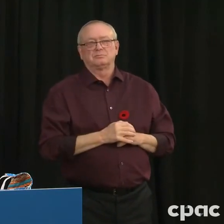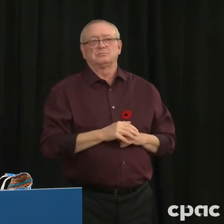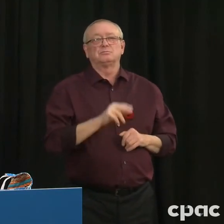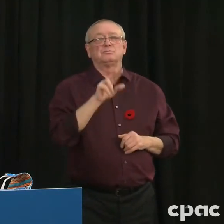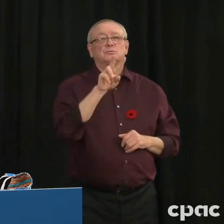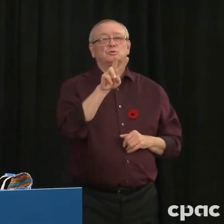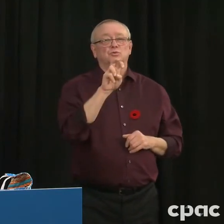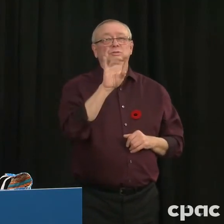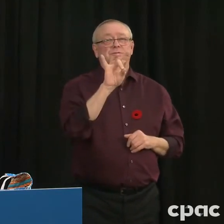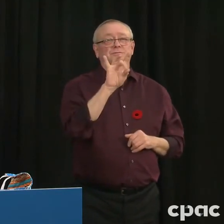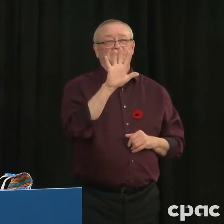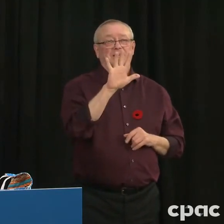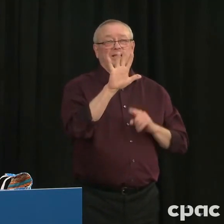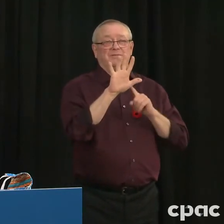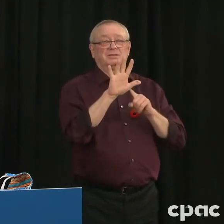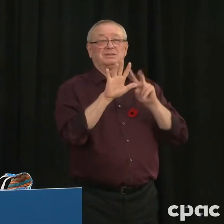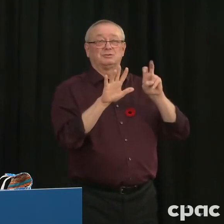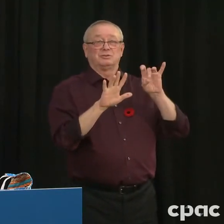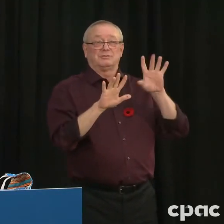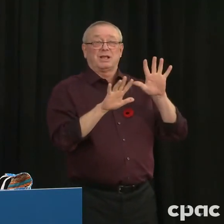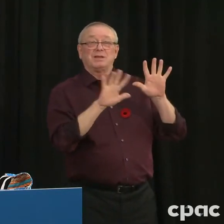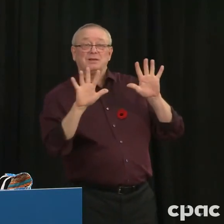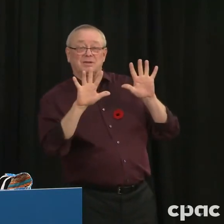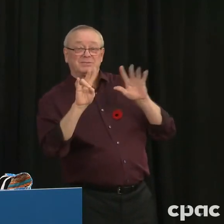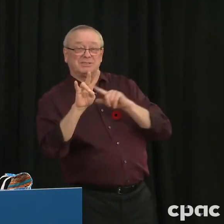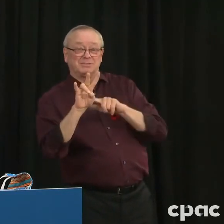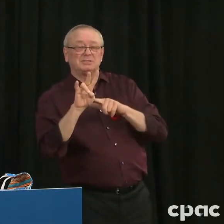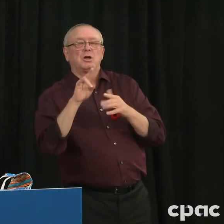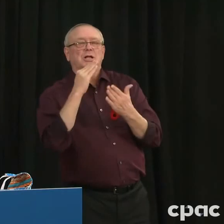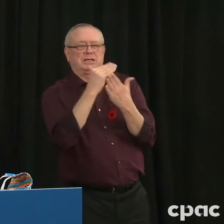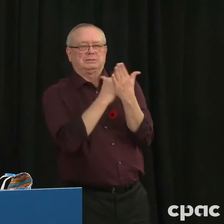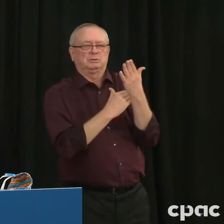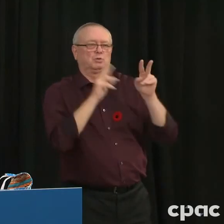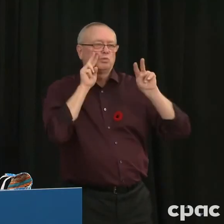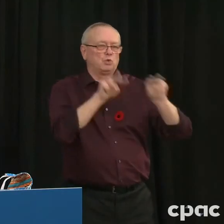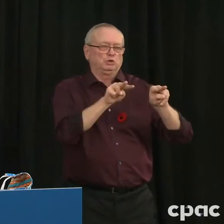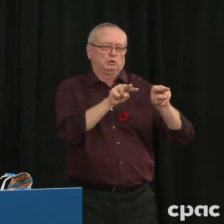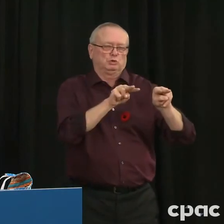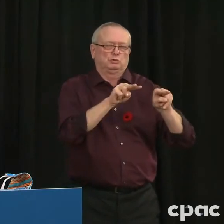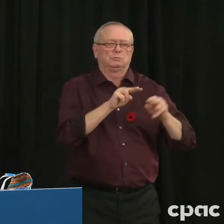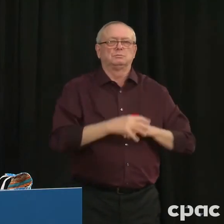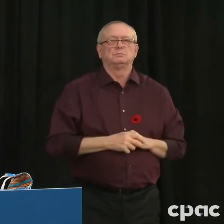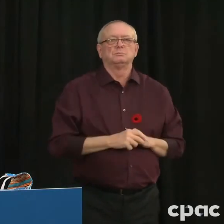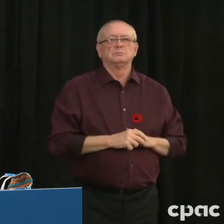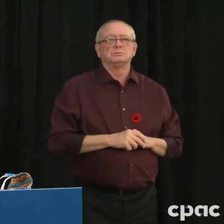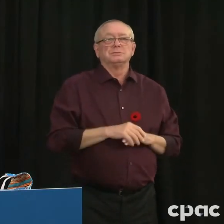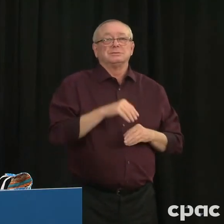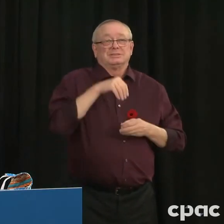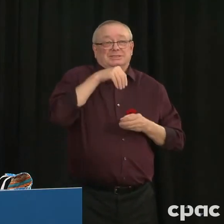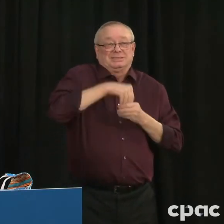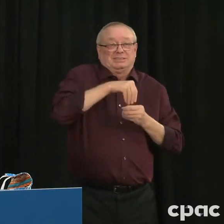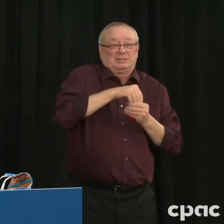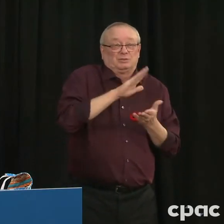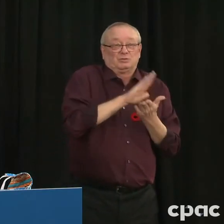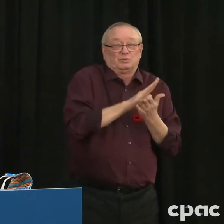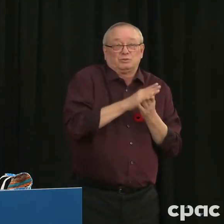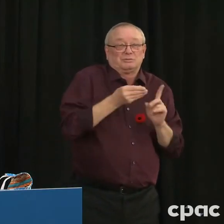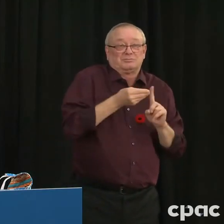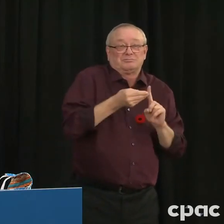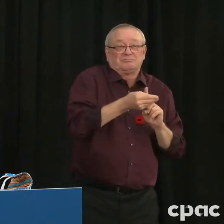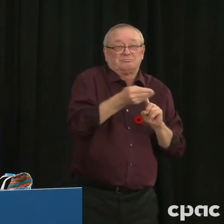in 123 schools. Of these, about half have had only one new case occur as a